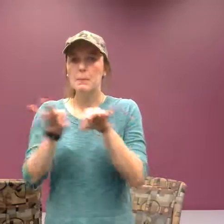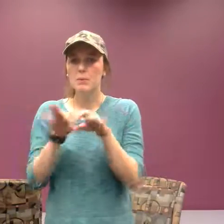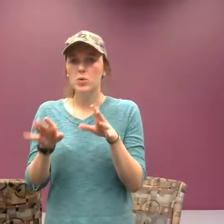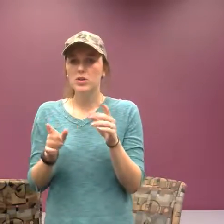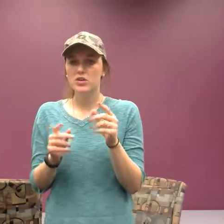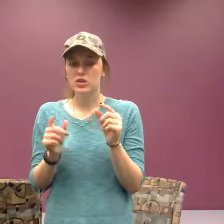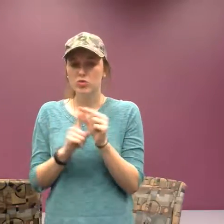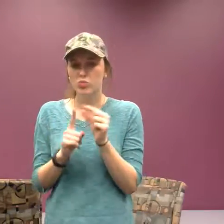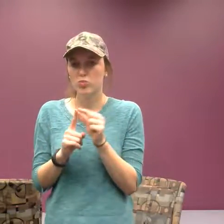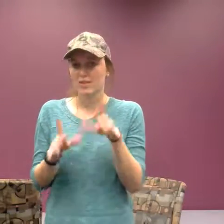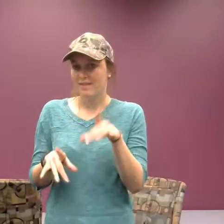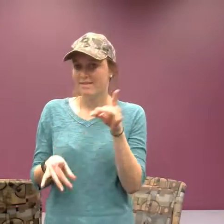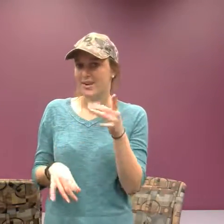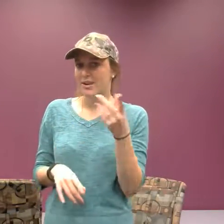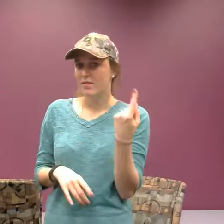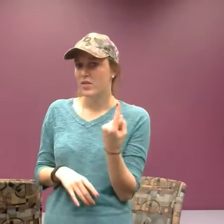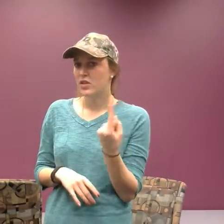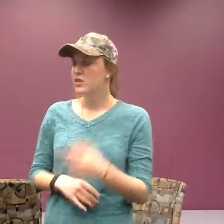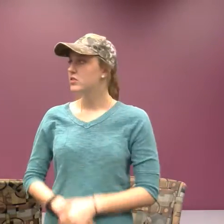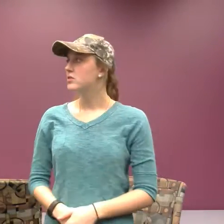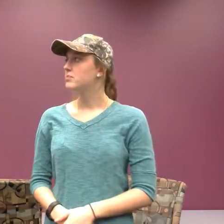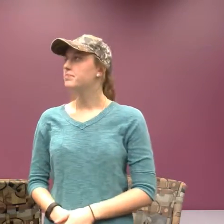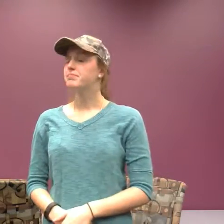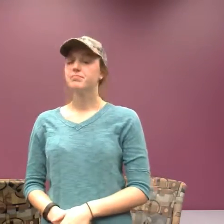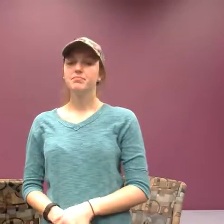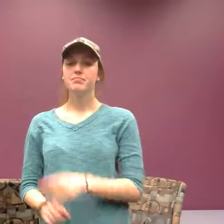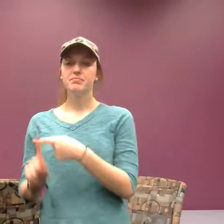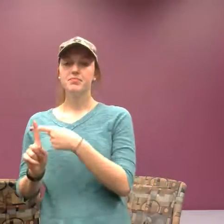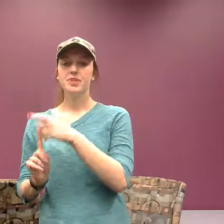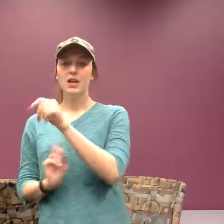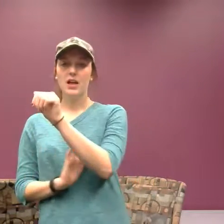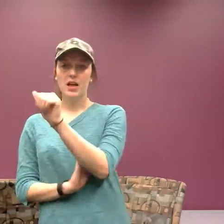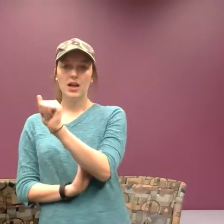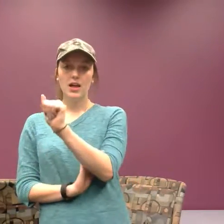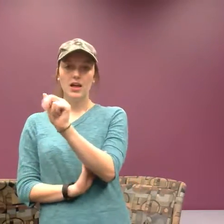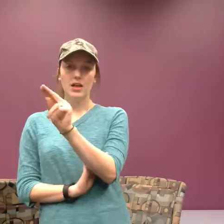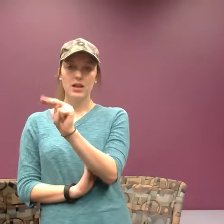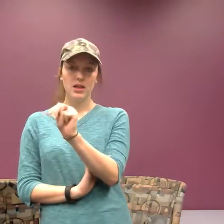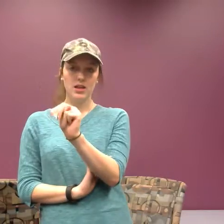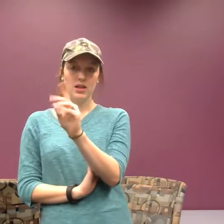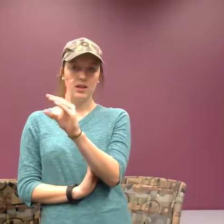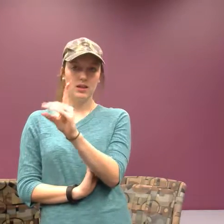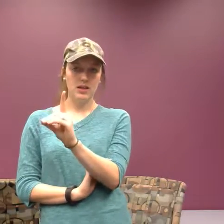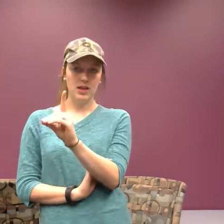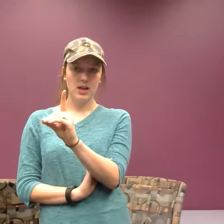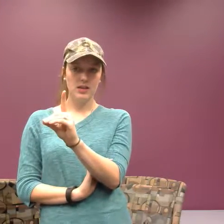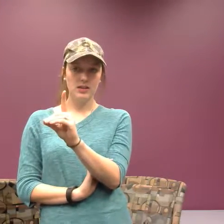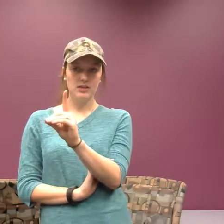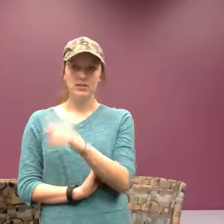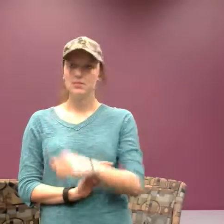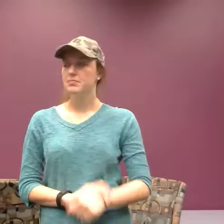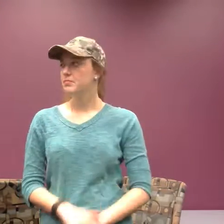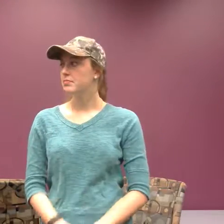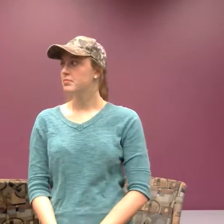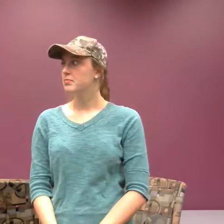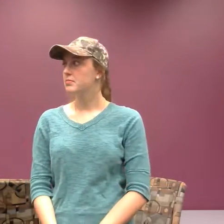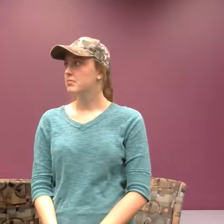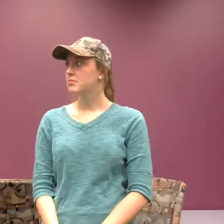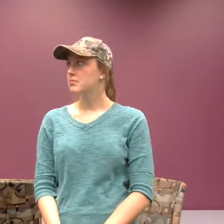When you run across the word and if you're going to interpret that mathematically, what